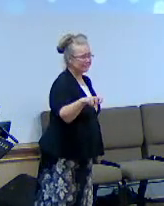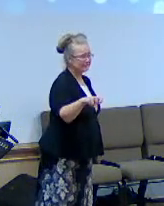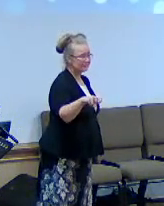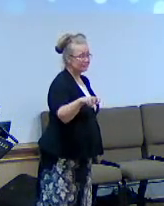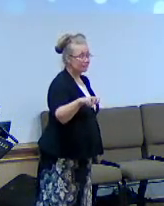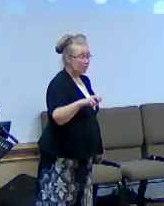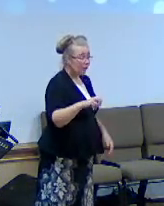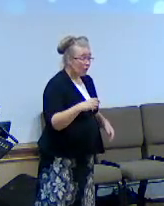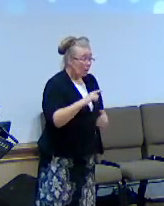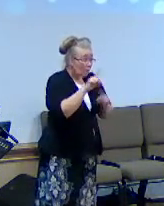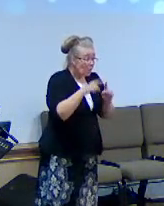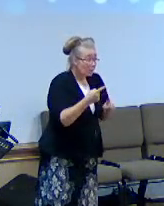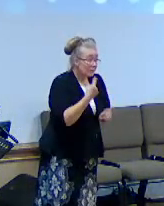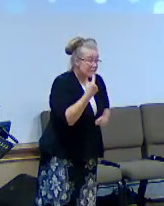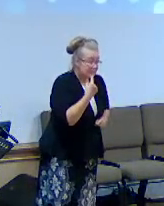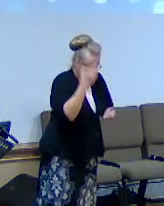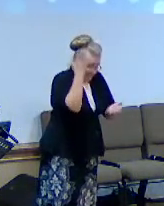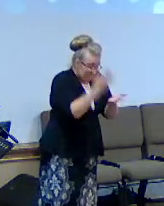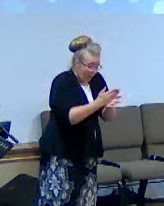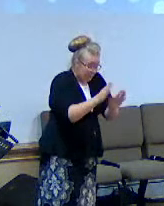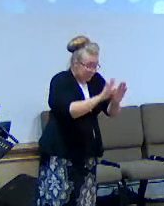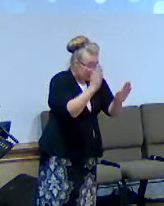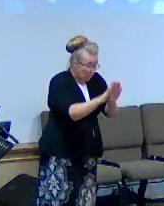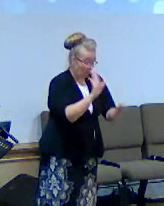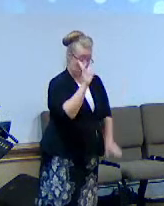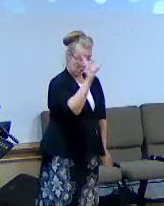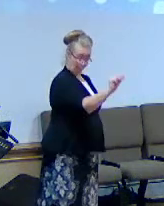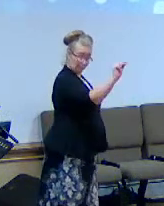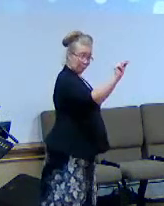When all along we could have stopped it at the door.